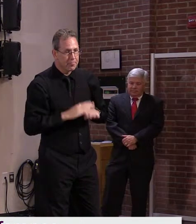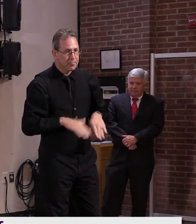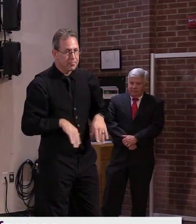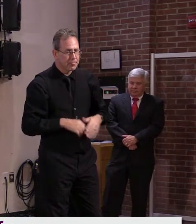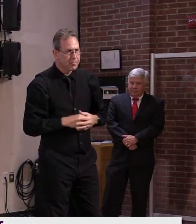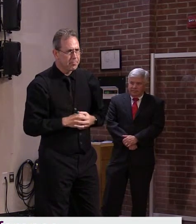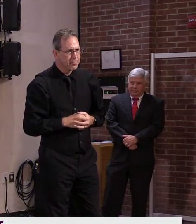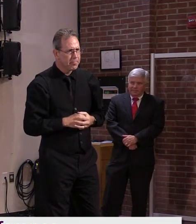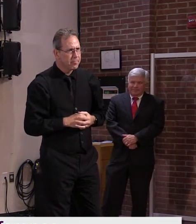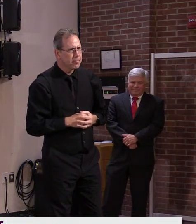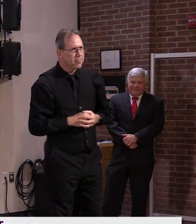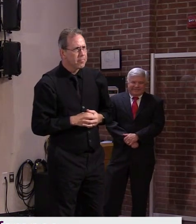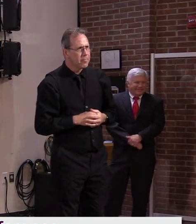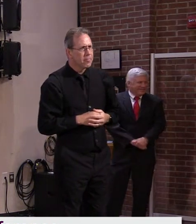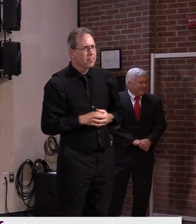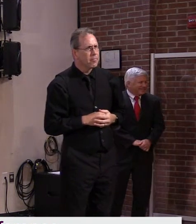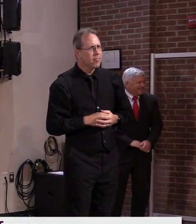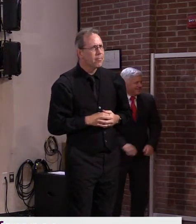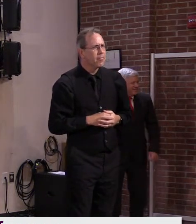Thank you, Mike.